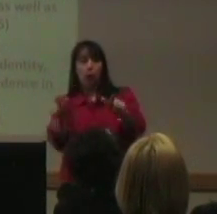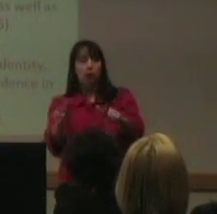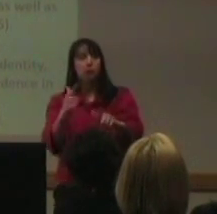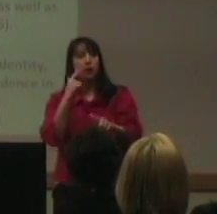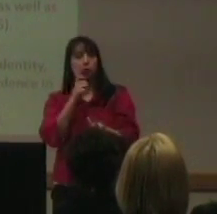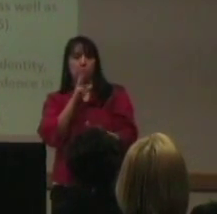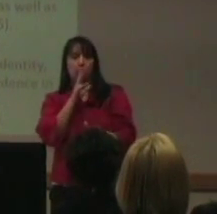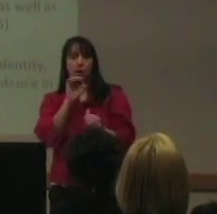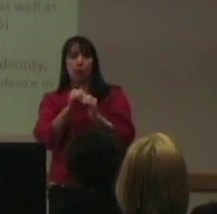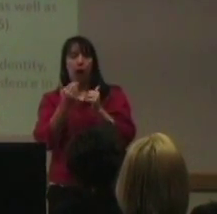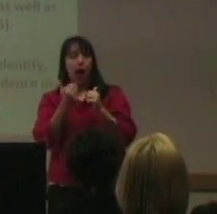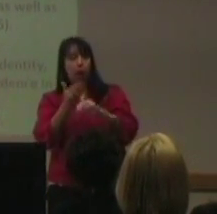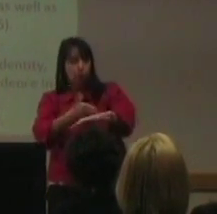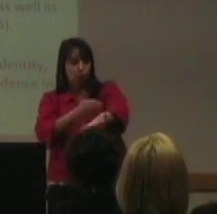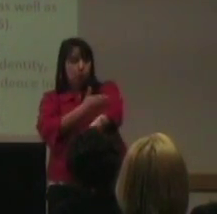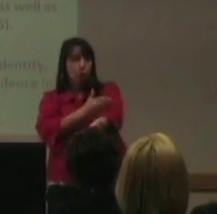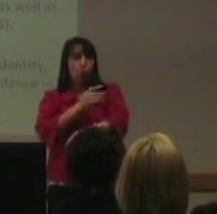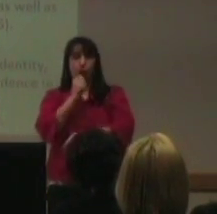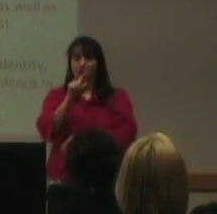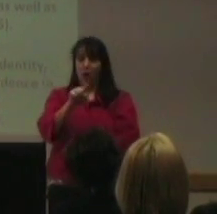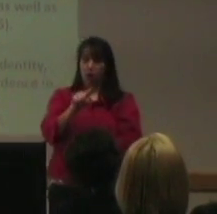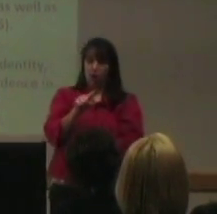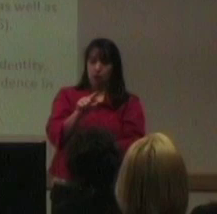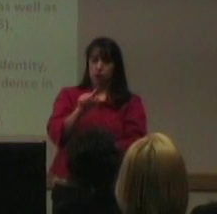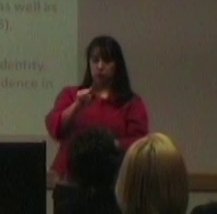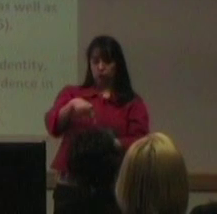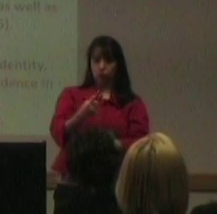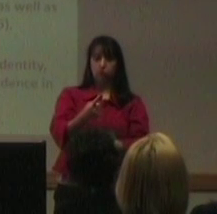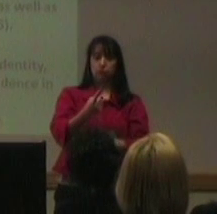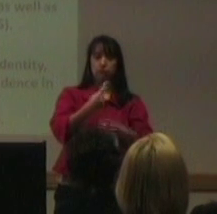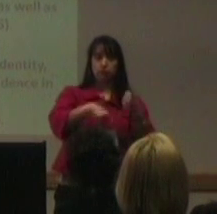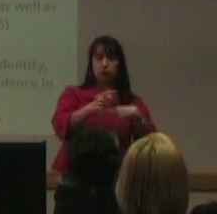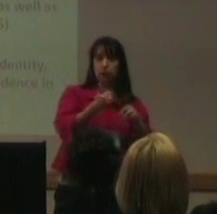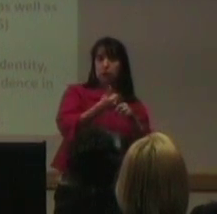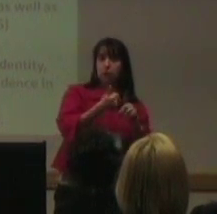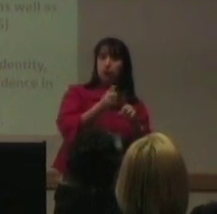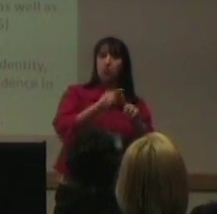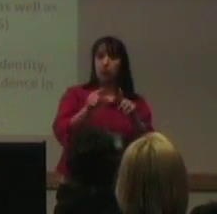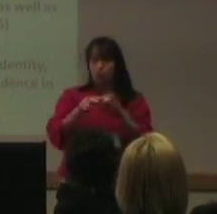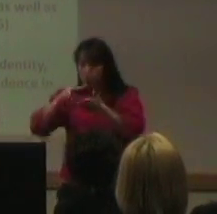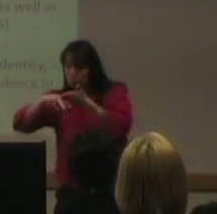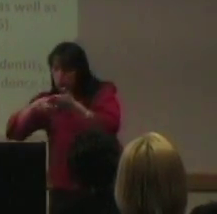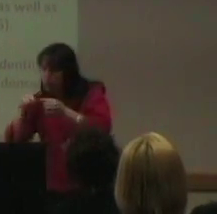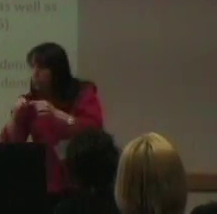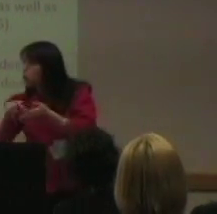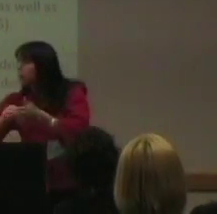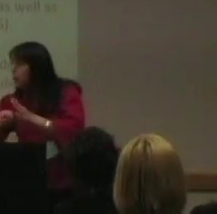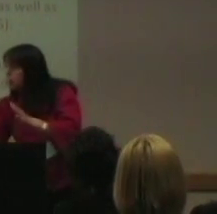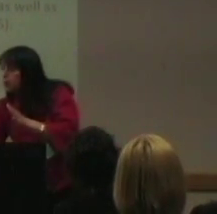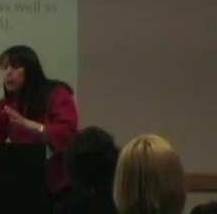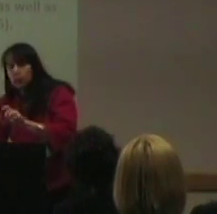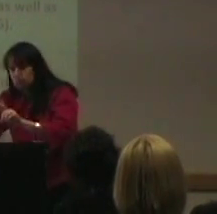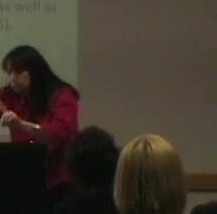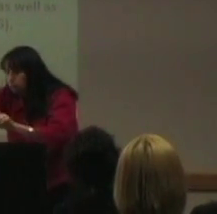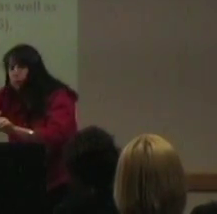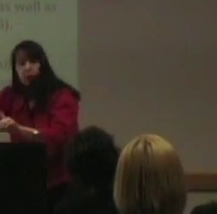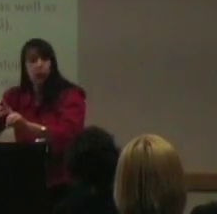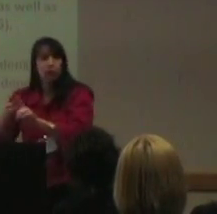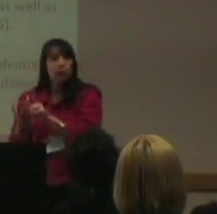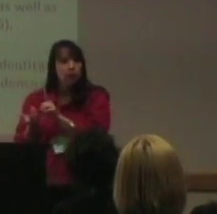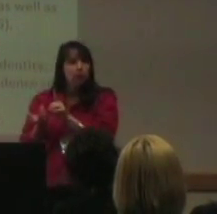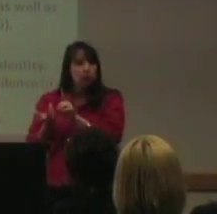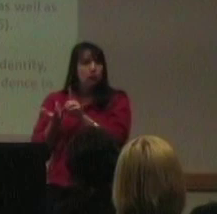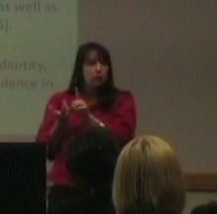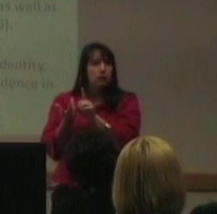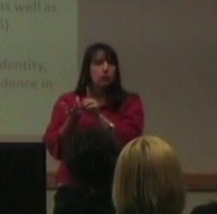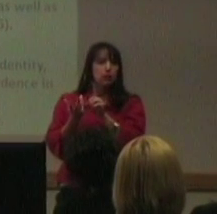receive manuals about fencing. They'll have to learn about the language. They'll have to improve not only their signs, but also their reading. They're going